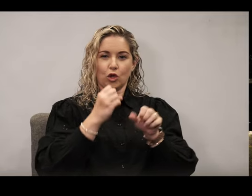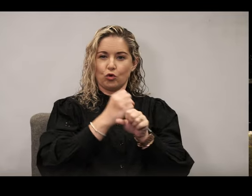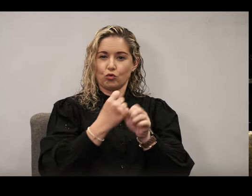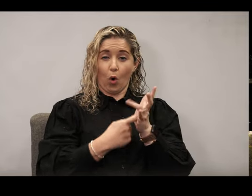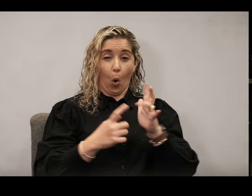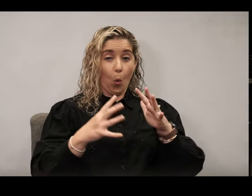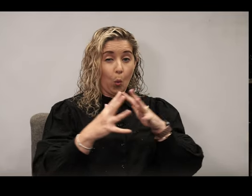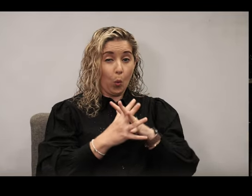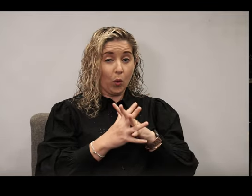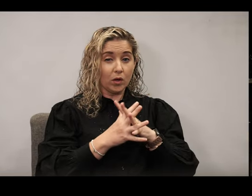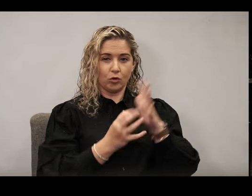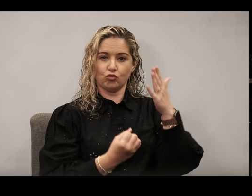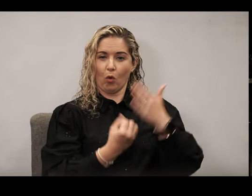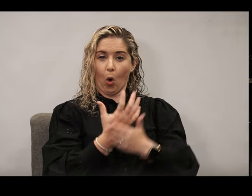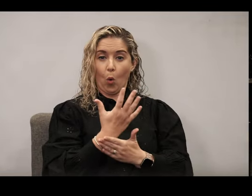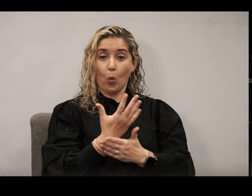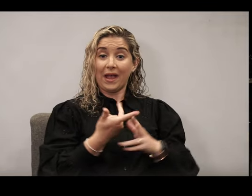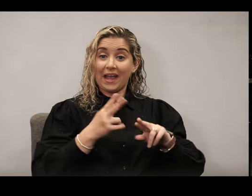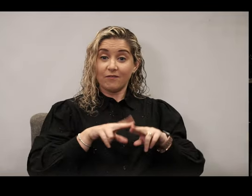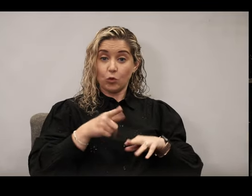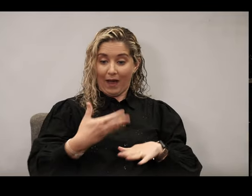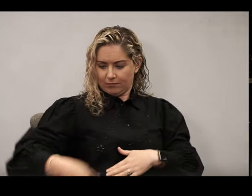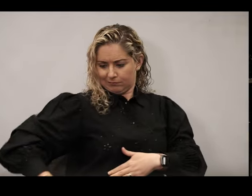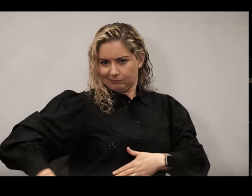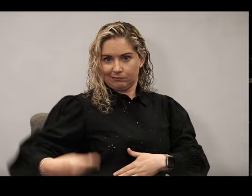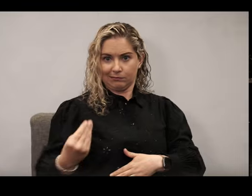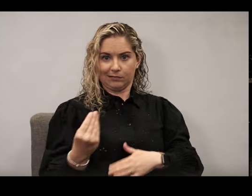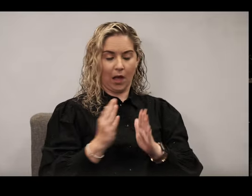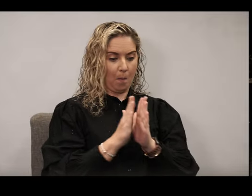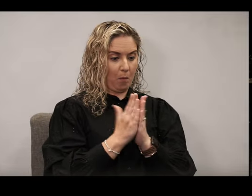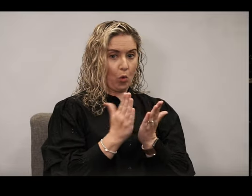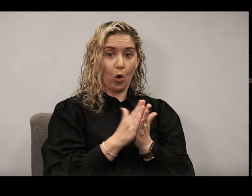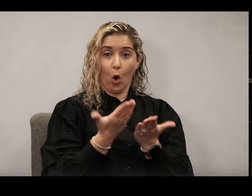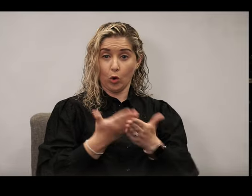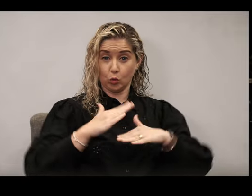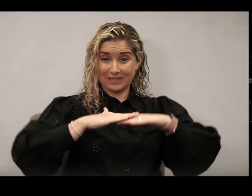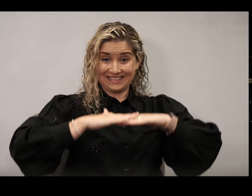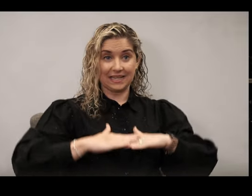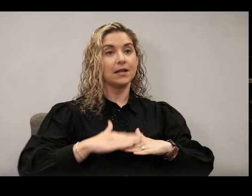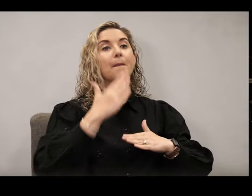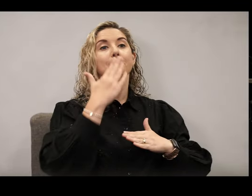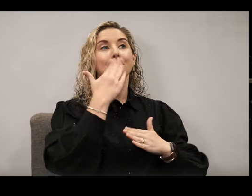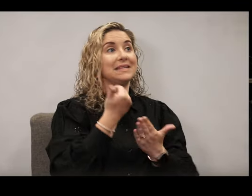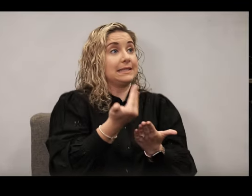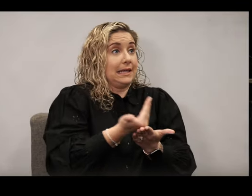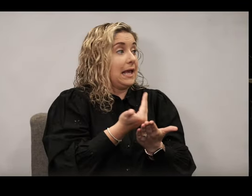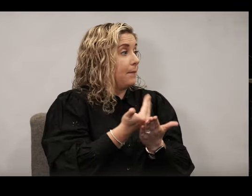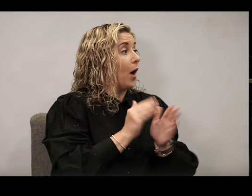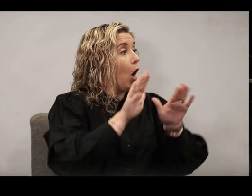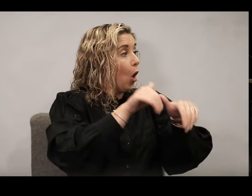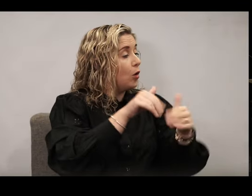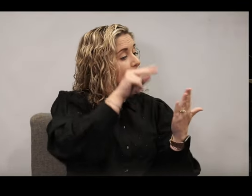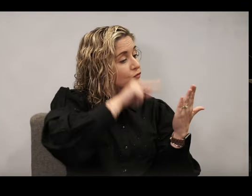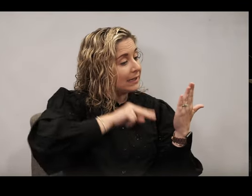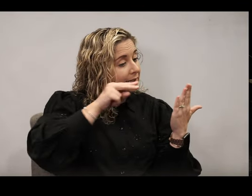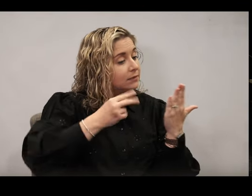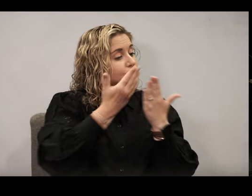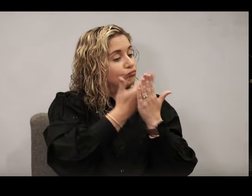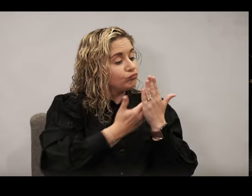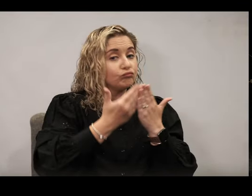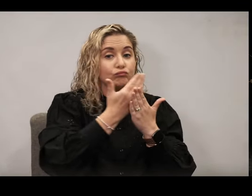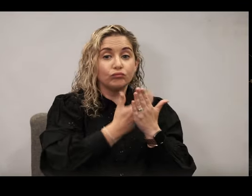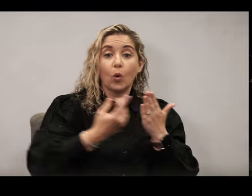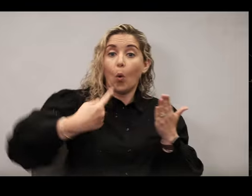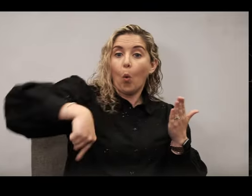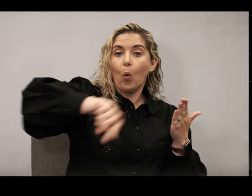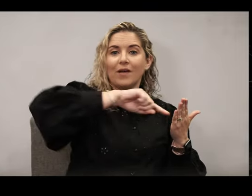great if you could take that home and actually start getting into it this week, start using it. It'll be fantastic to help us together get into this